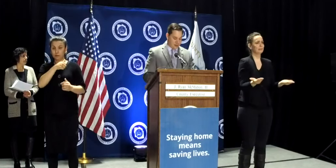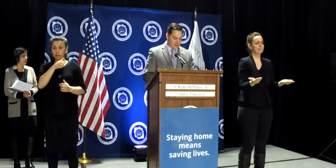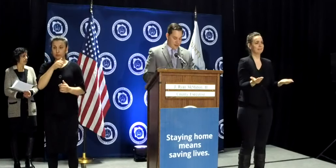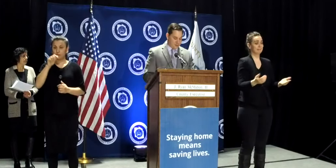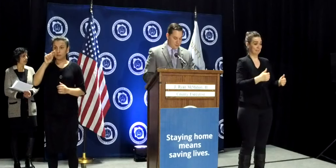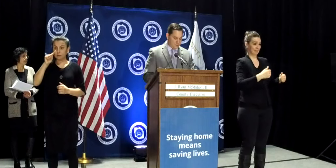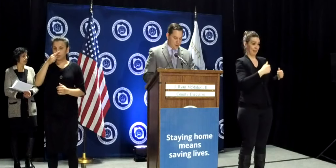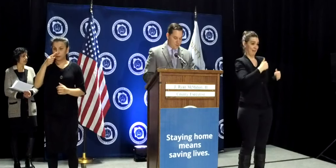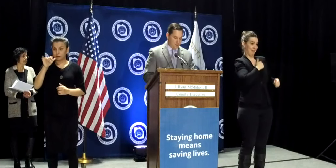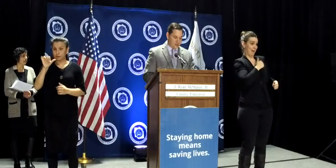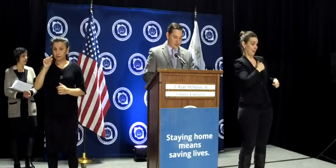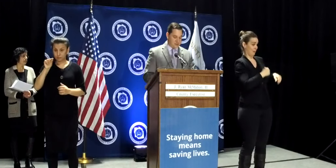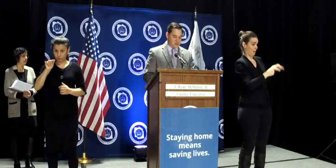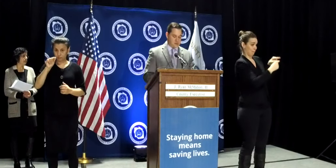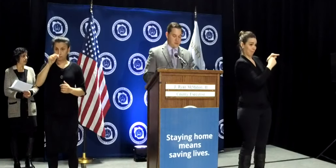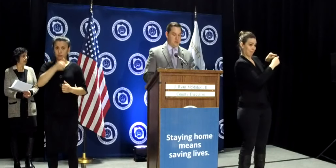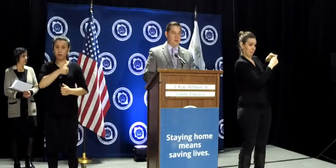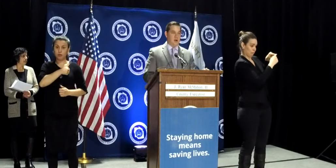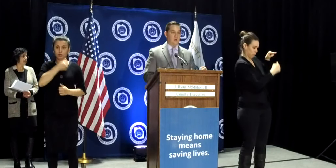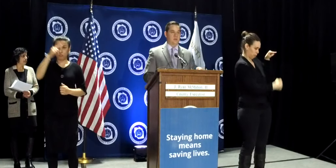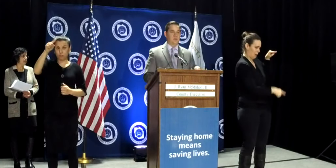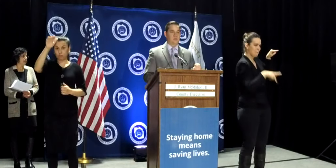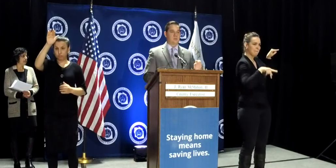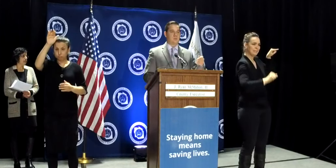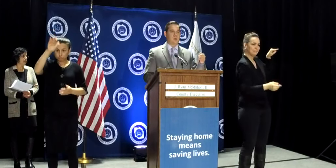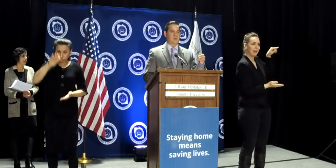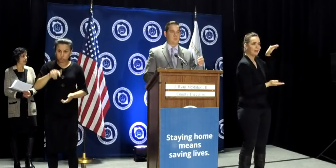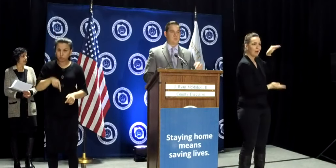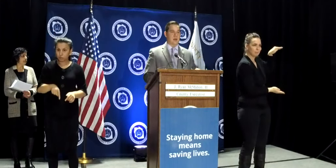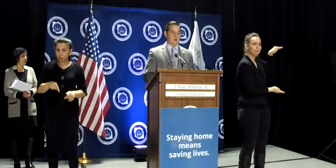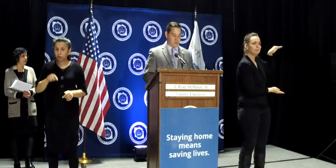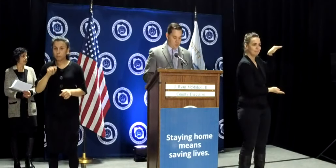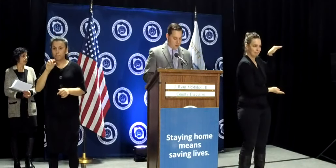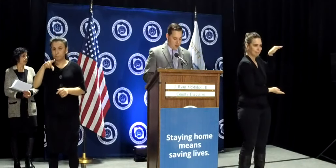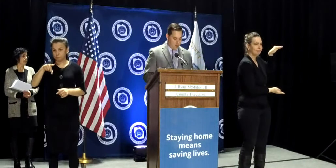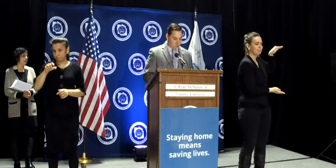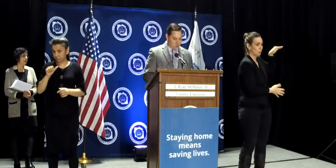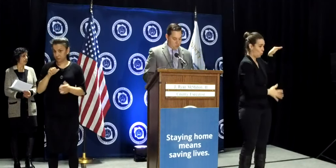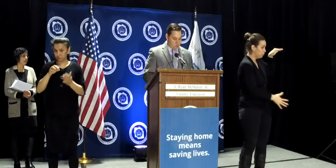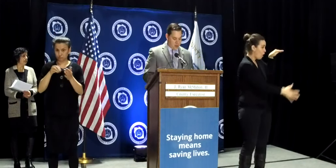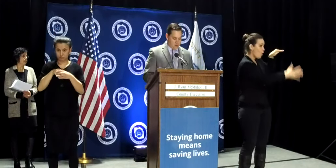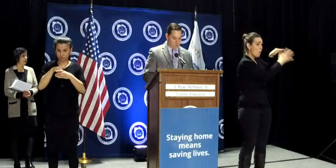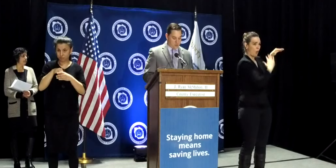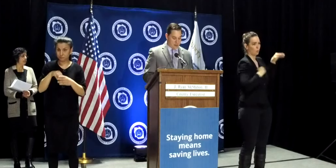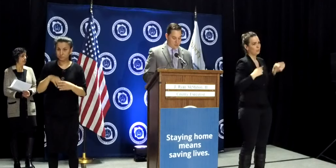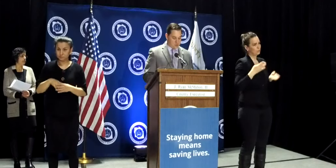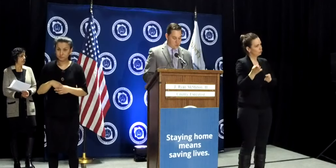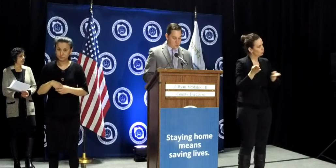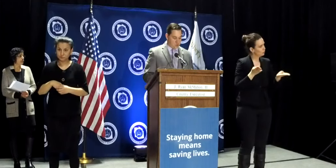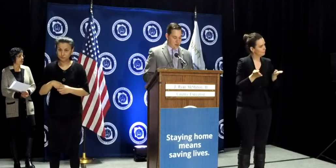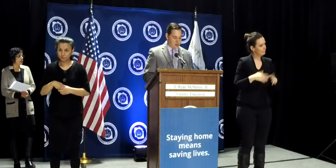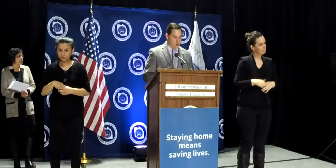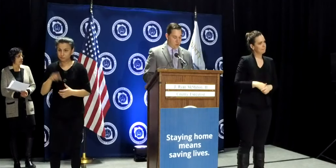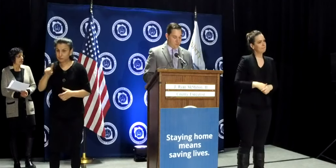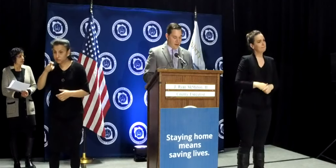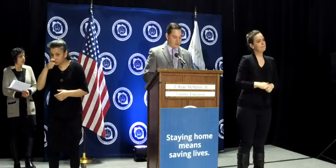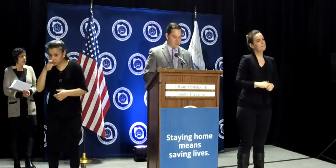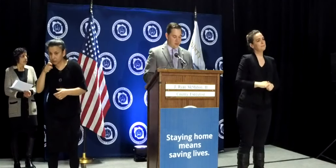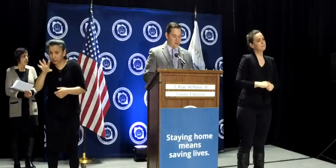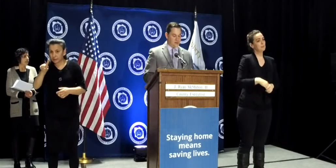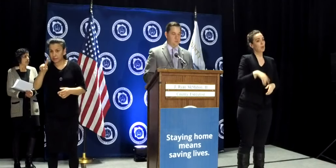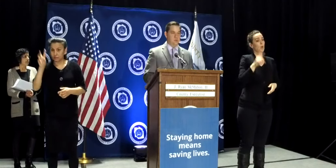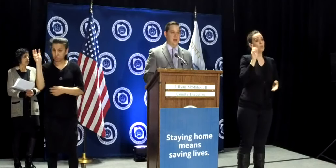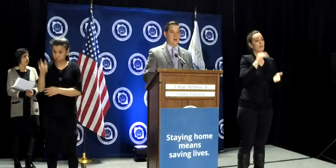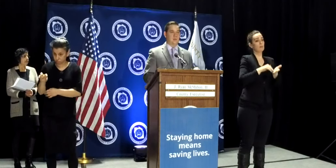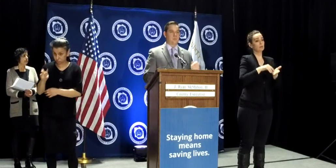people context of how many cases are within many of those counties right now, we have 1,291